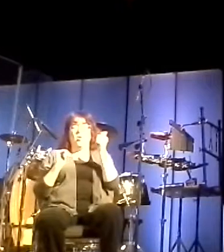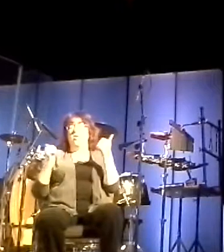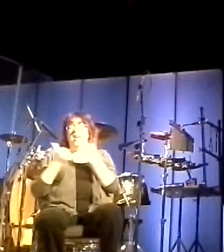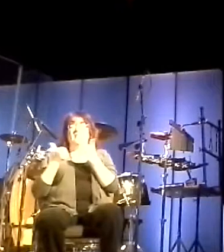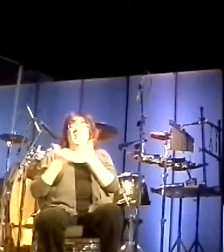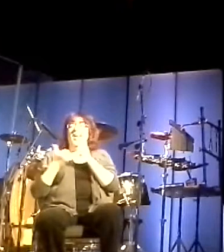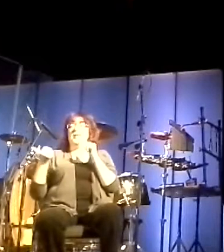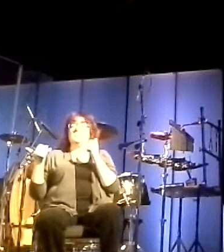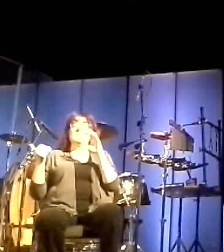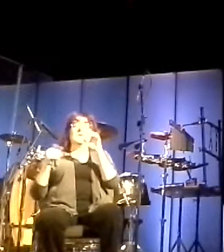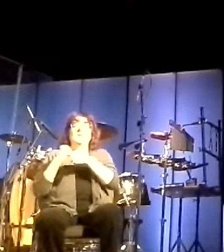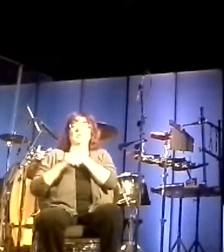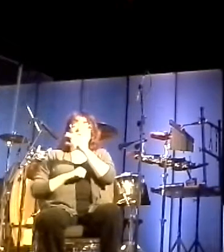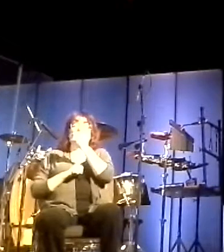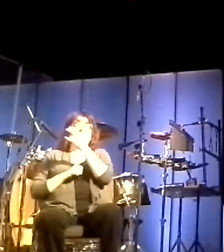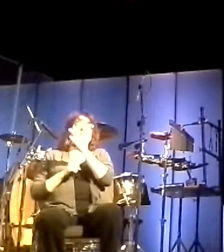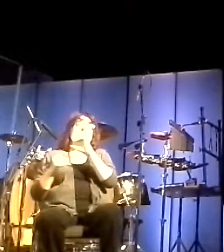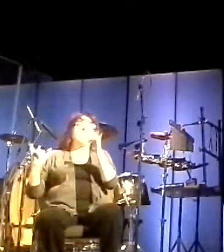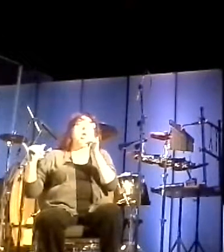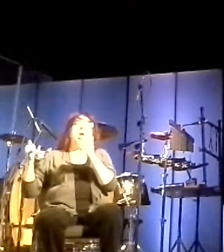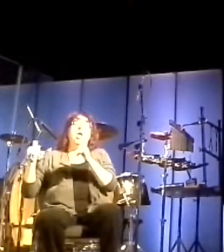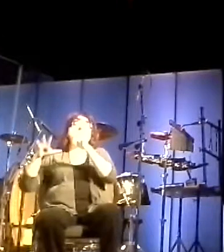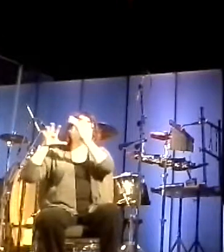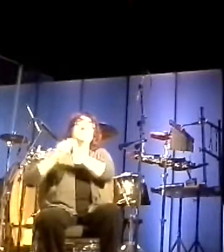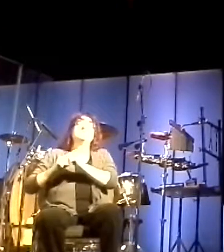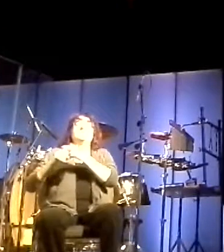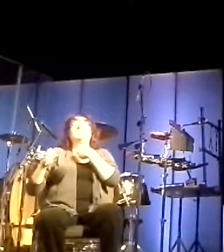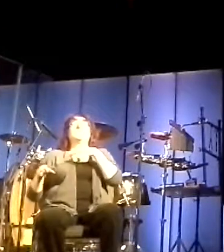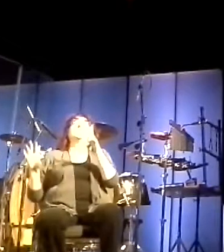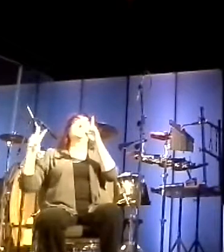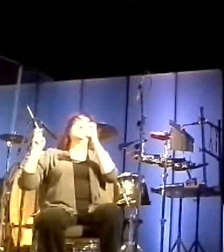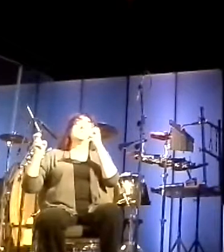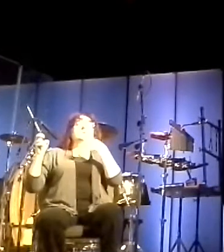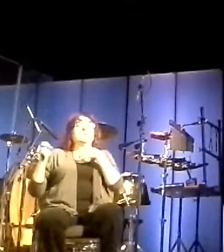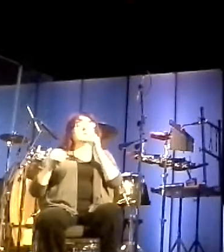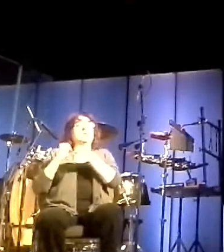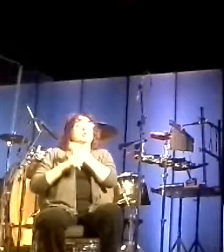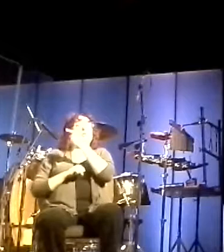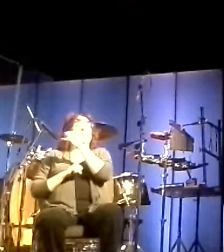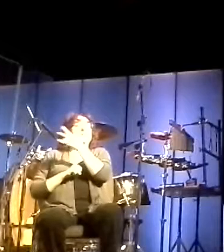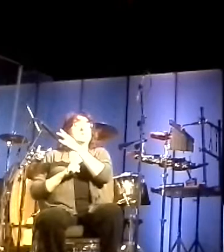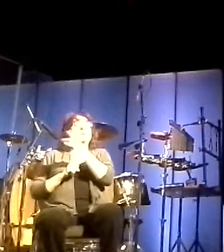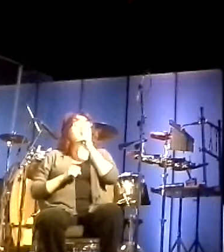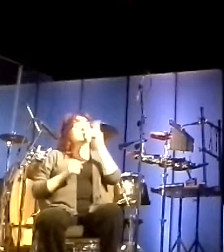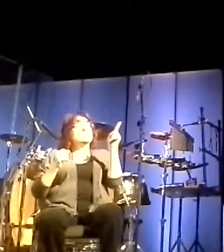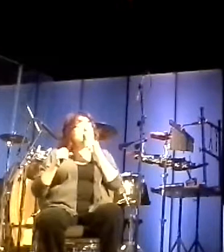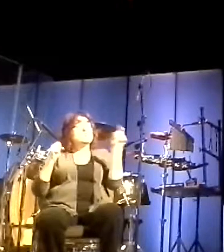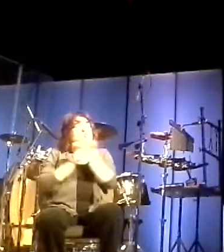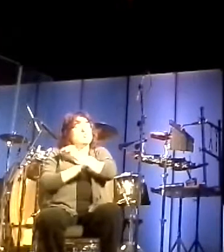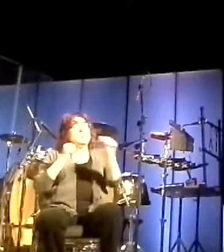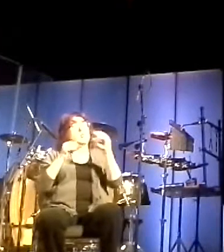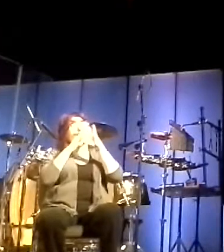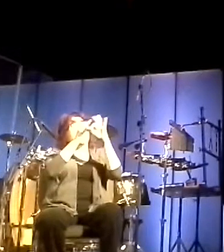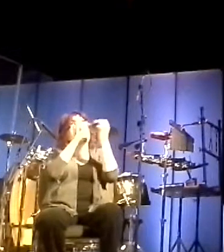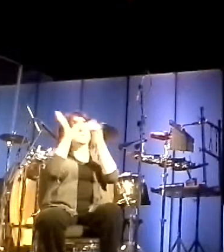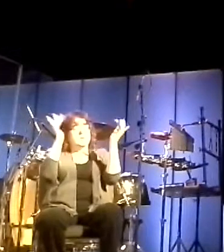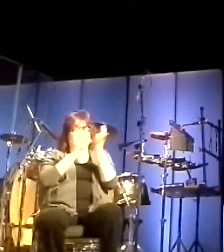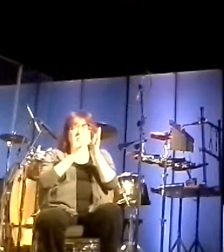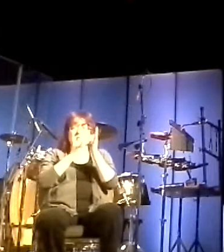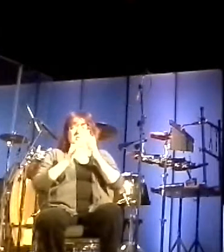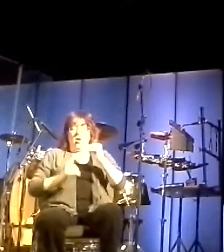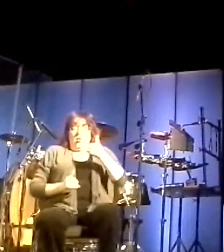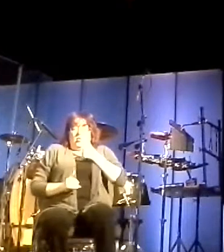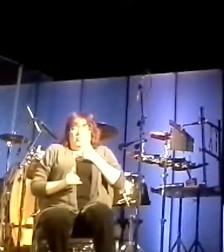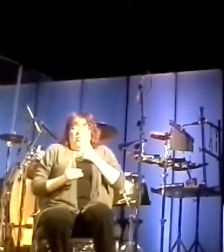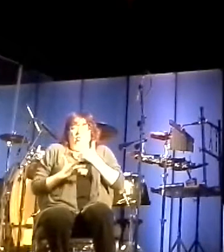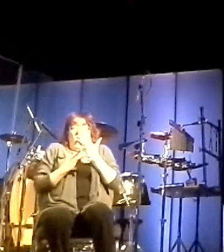in 2017. Amen? No more games. No more tradition of religion in 2017. authentic relationship with Jesus is what our